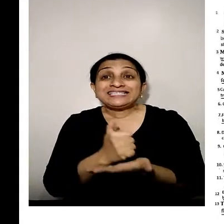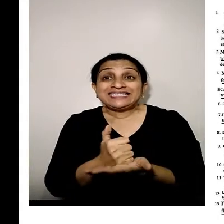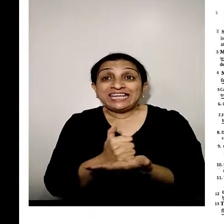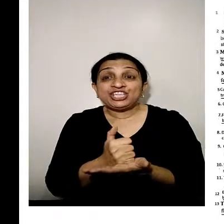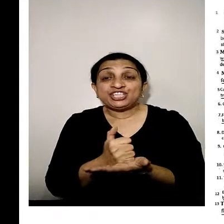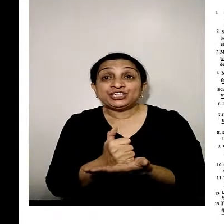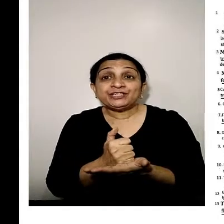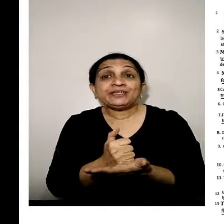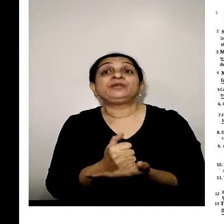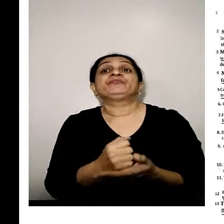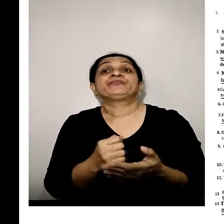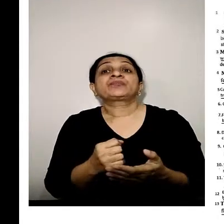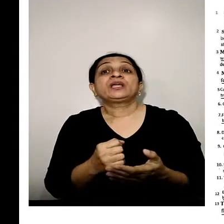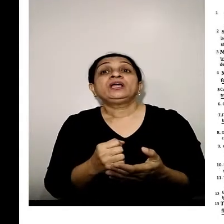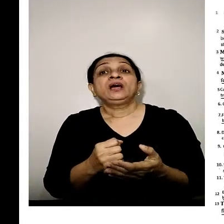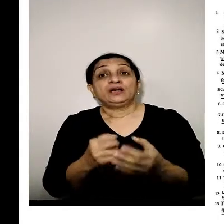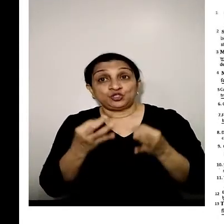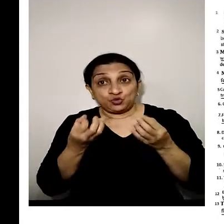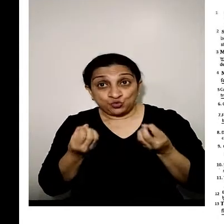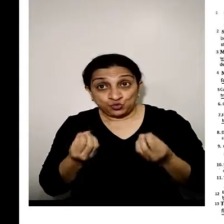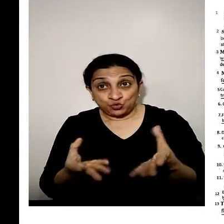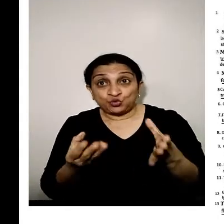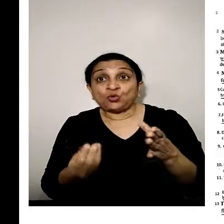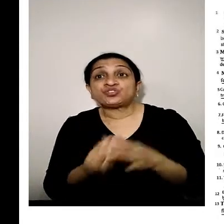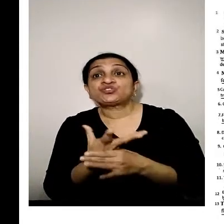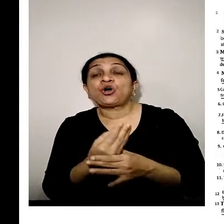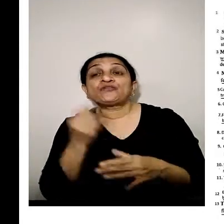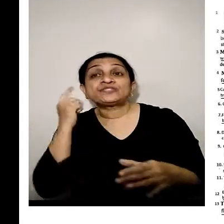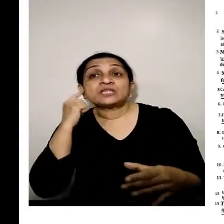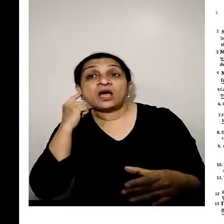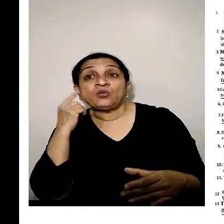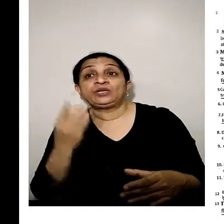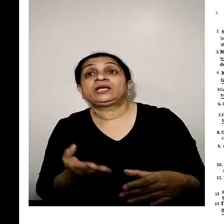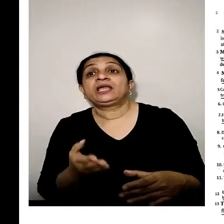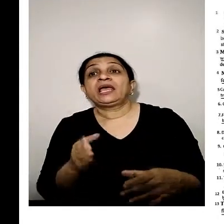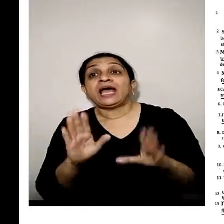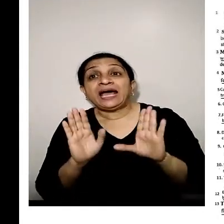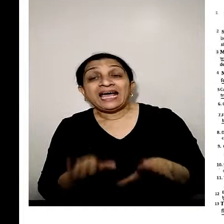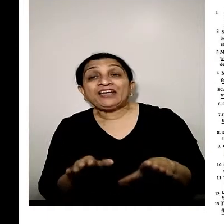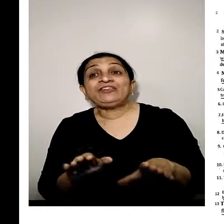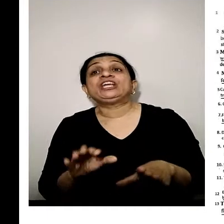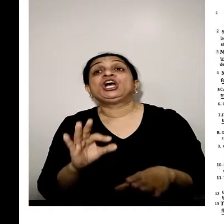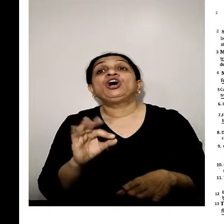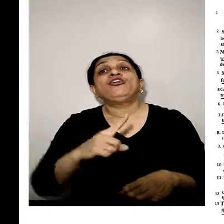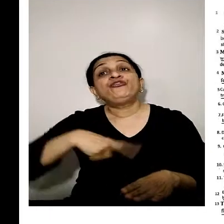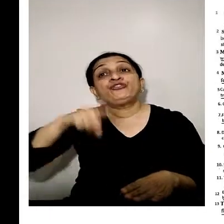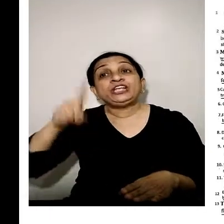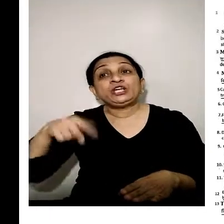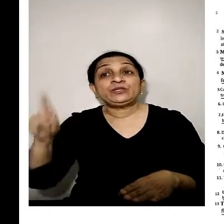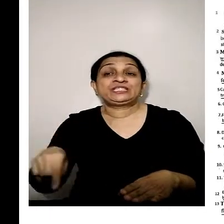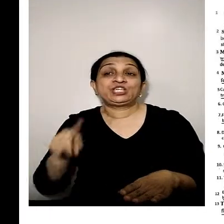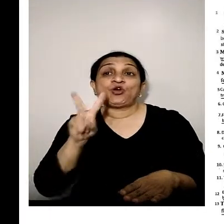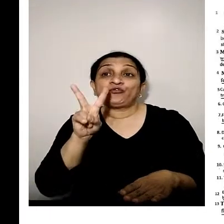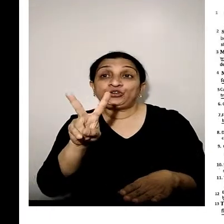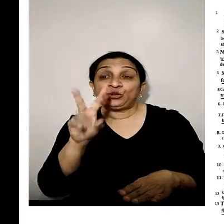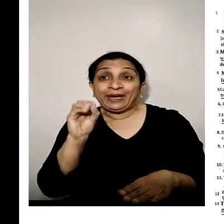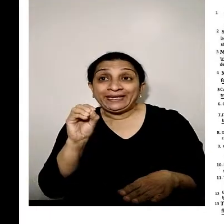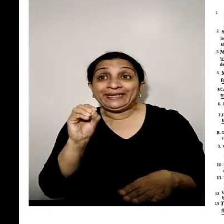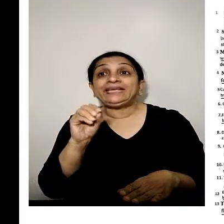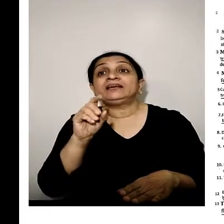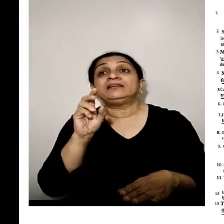a stationary source of sound having frequency